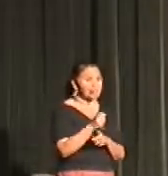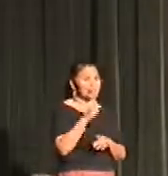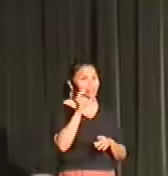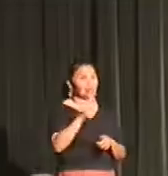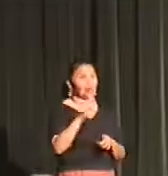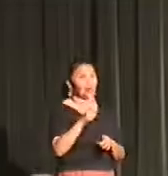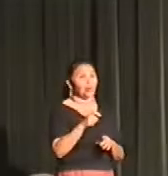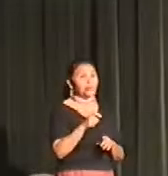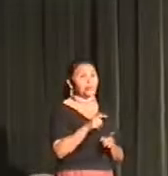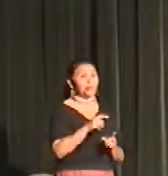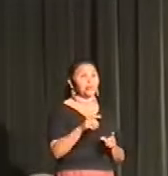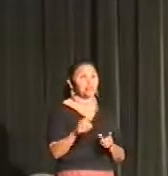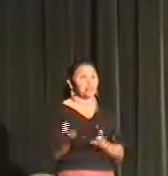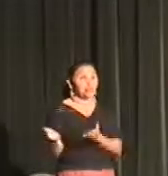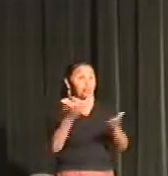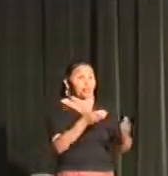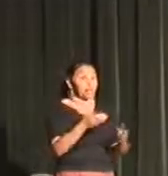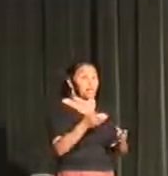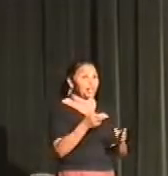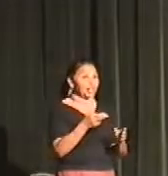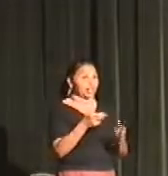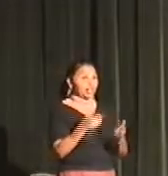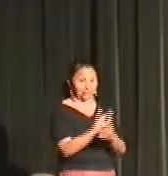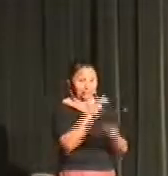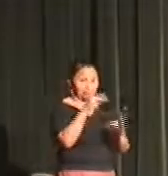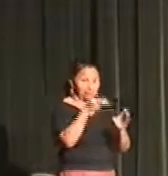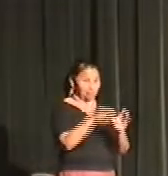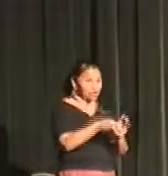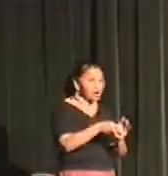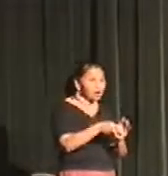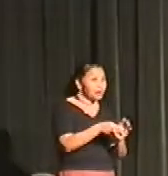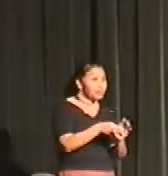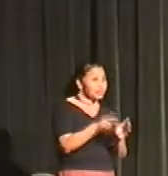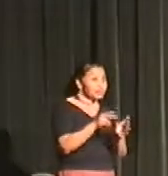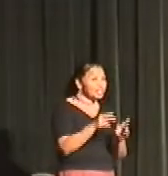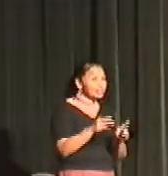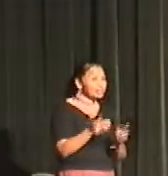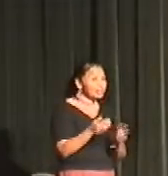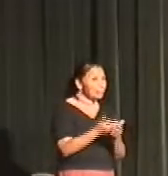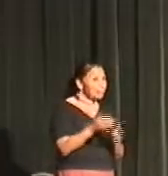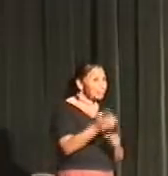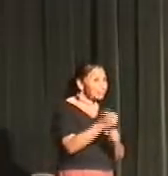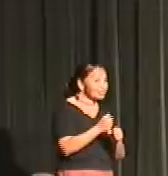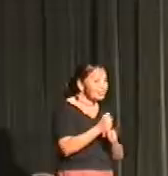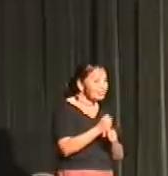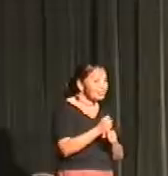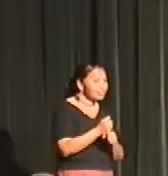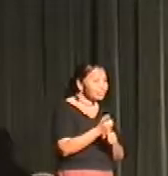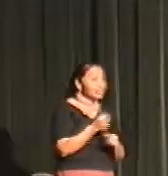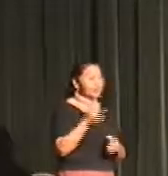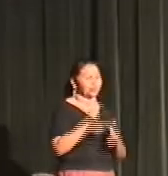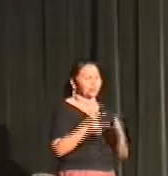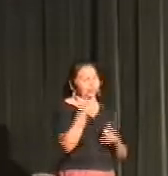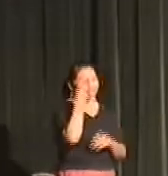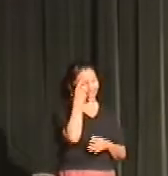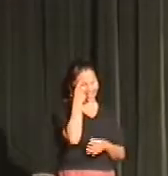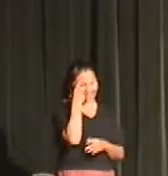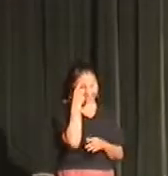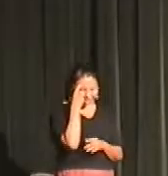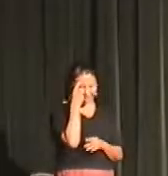out and buy their coffee by now? You know, I mean, what was I thinking? You know, I mean, this was just ridiculous. I mean,